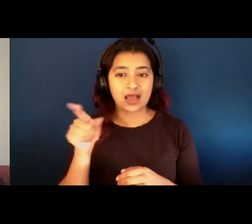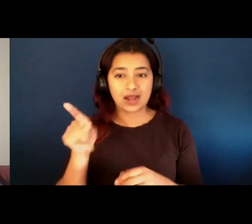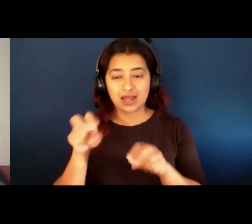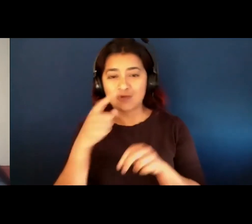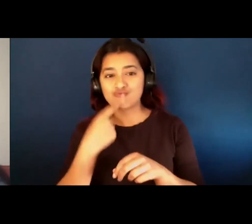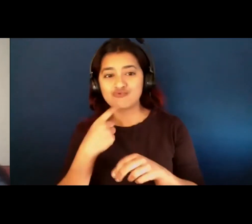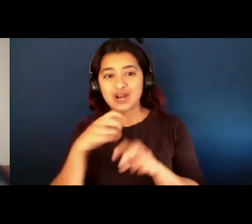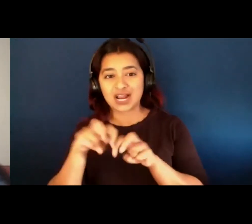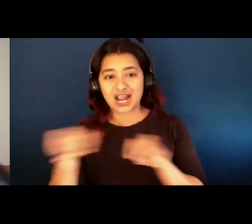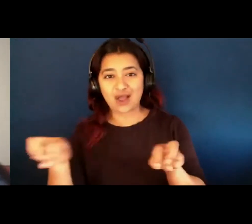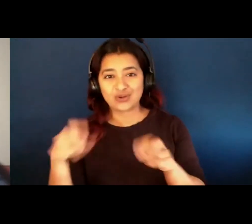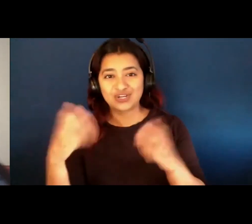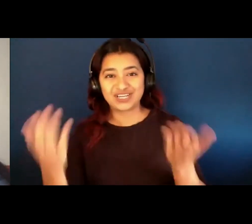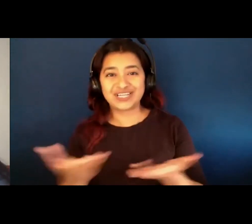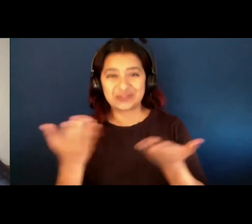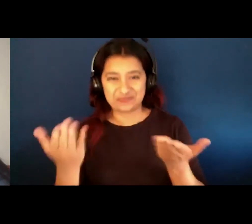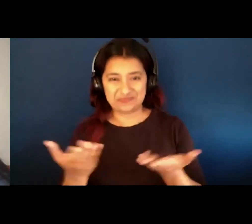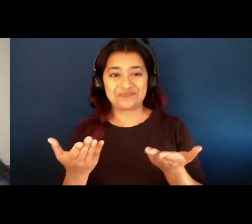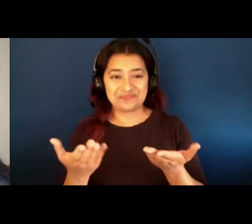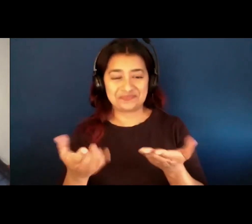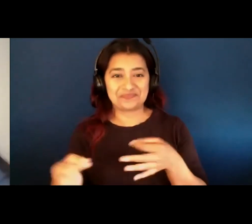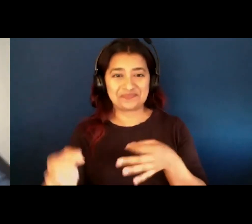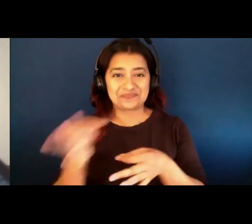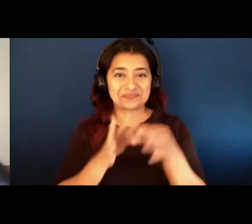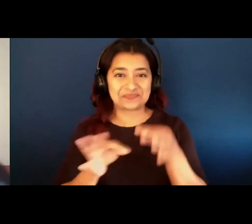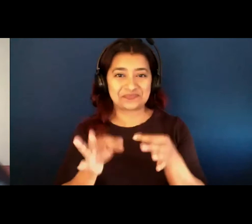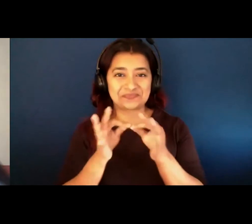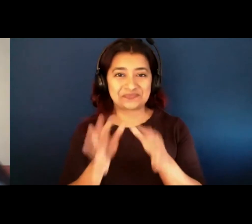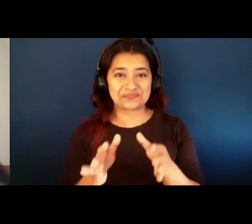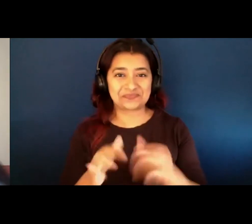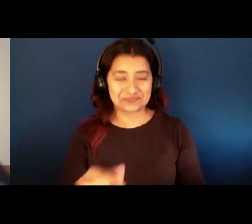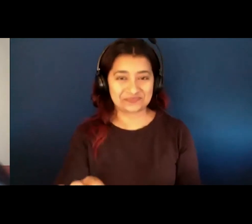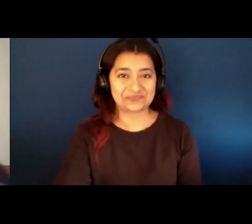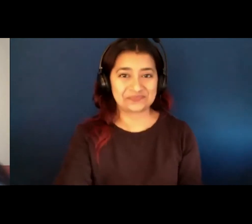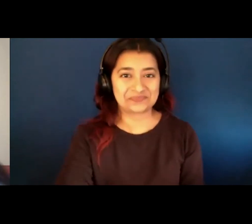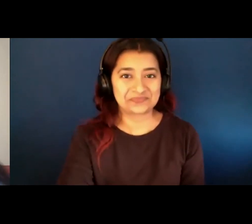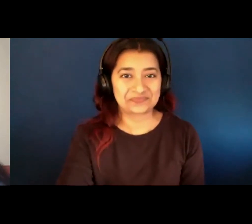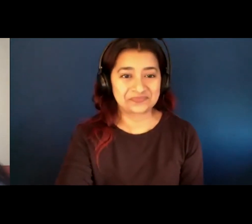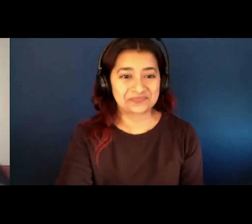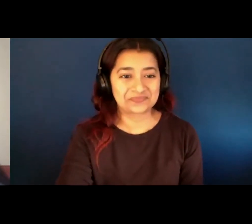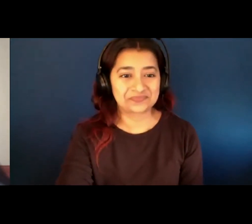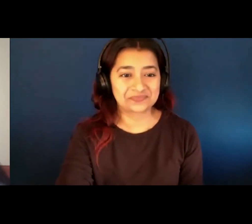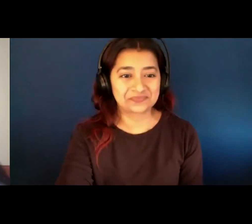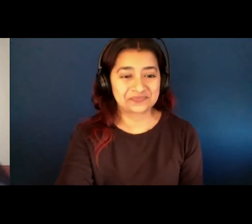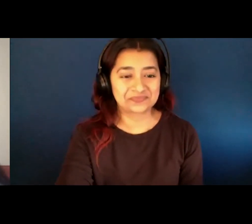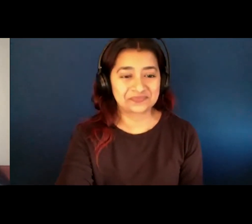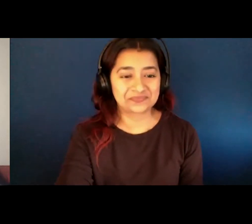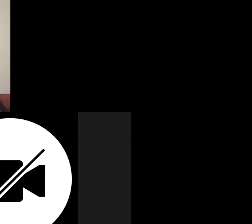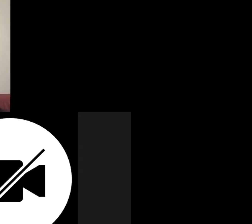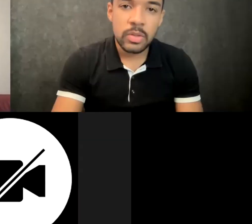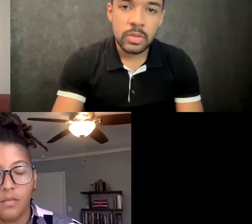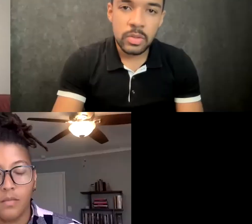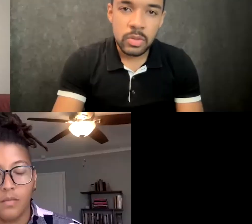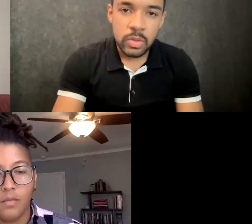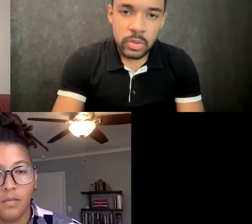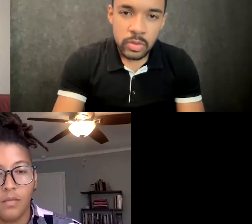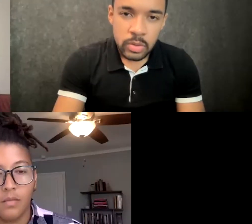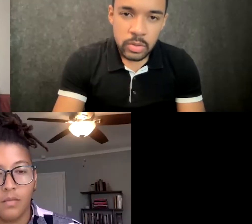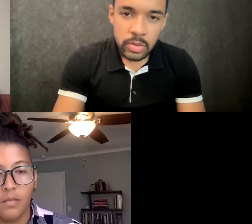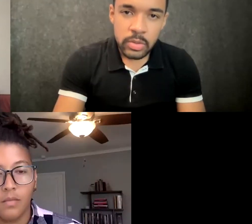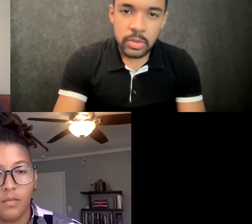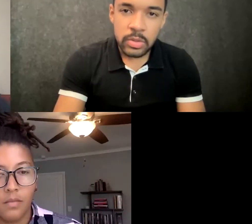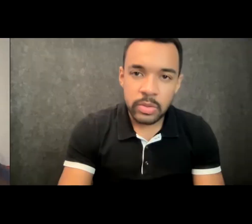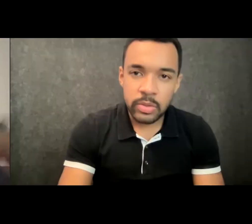here. The next poem I'm reading is called Duel,